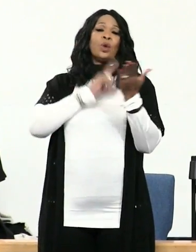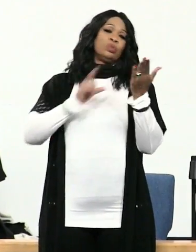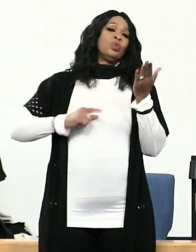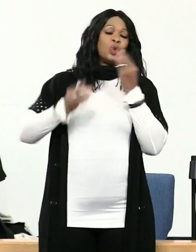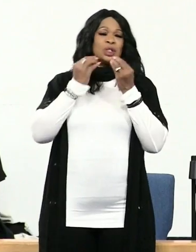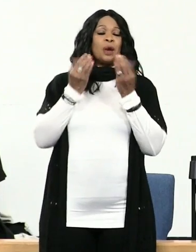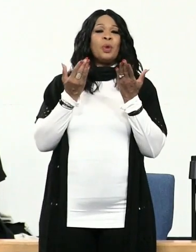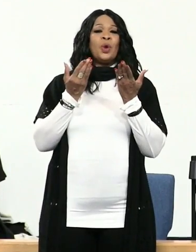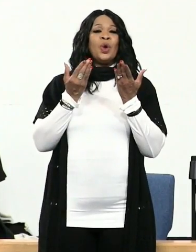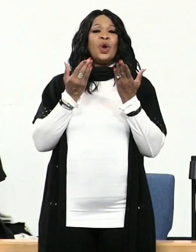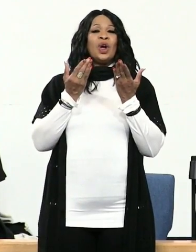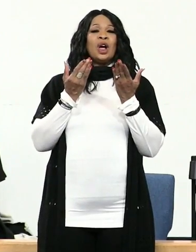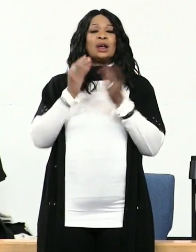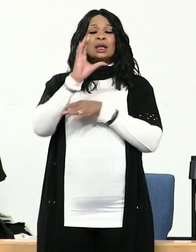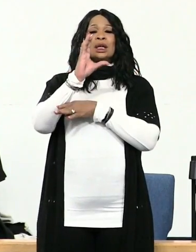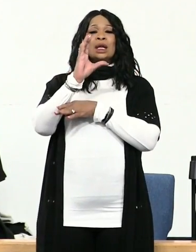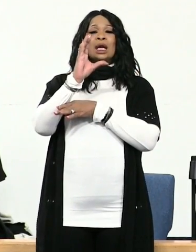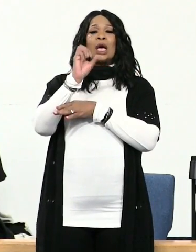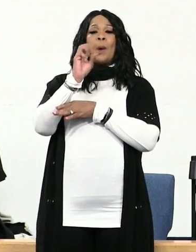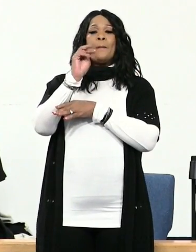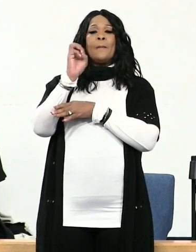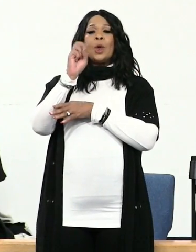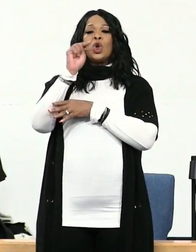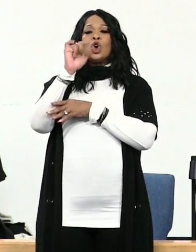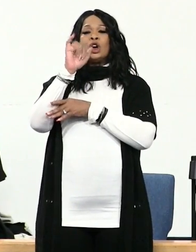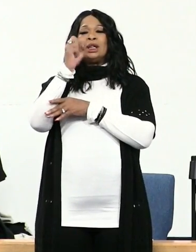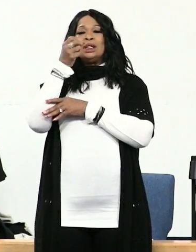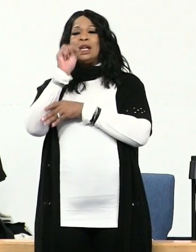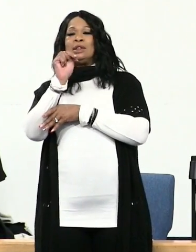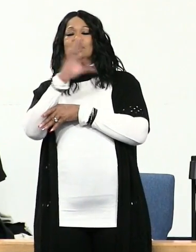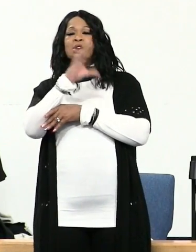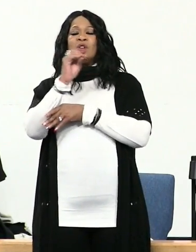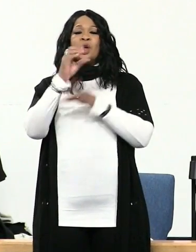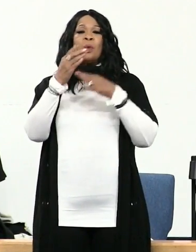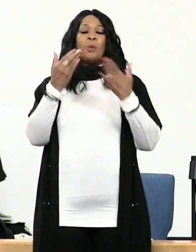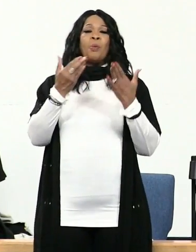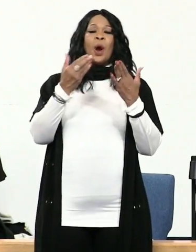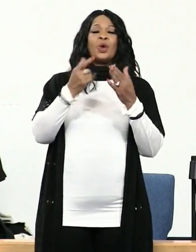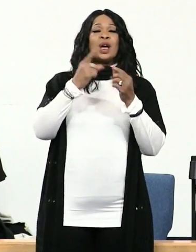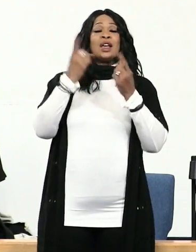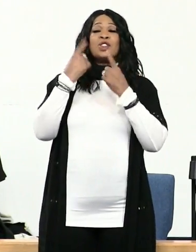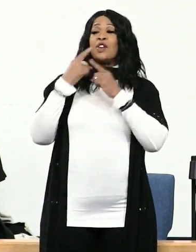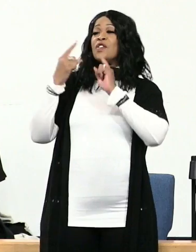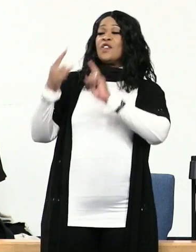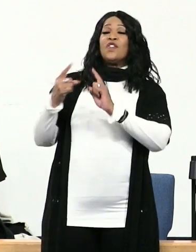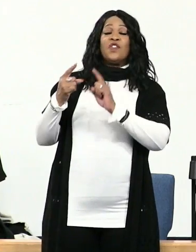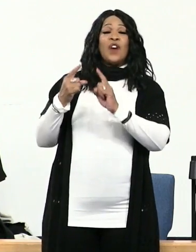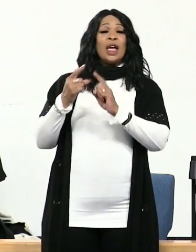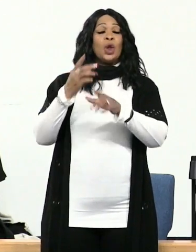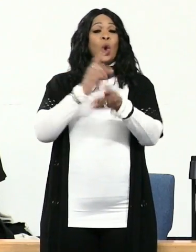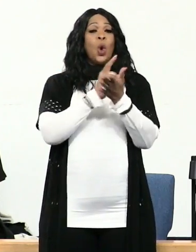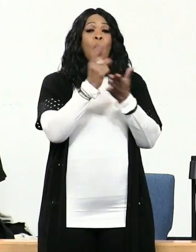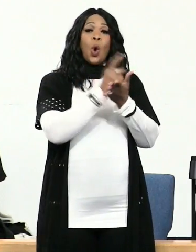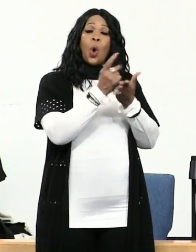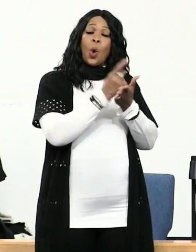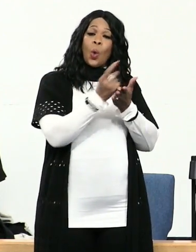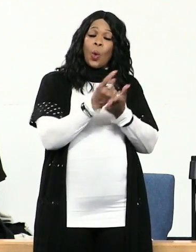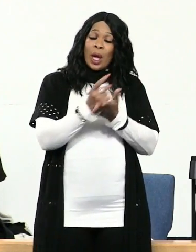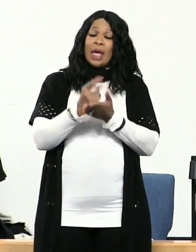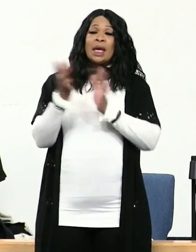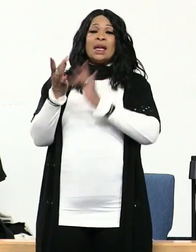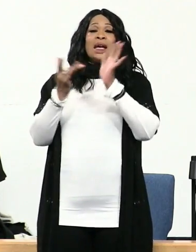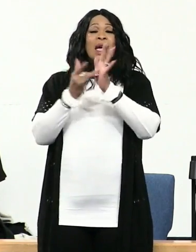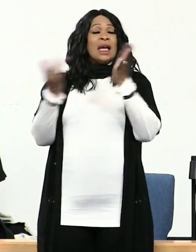Chapter 22 occurs during the final week of Jesus' ministry on earth. It occurs during